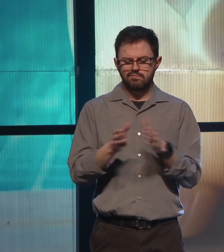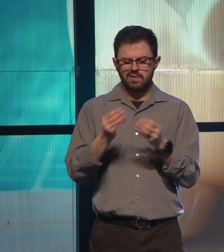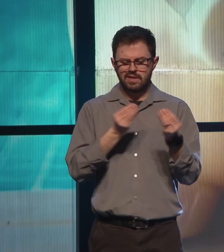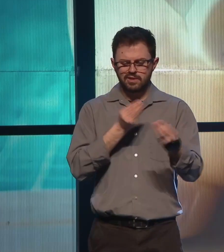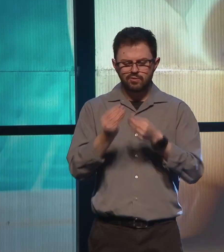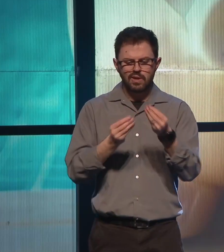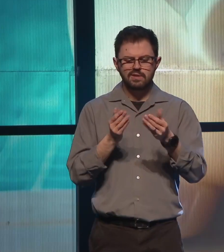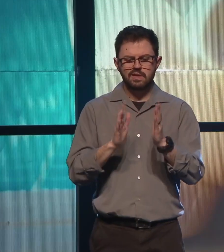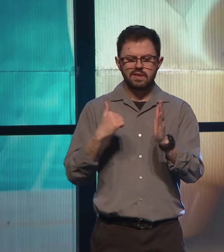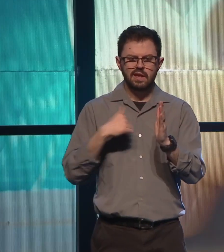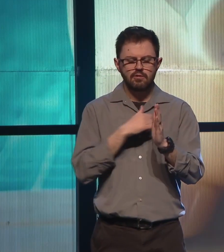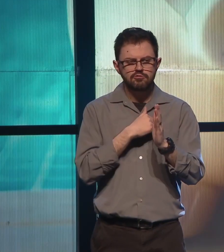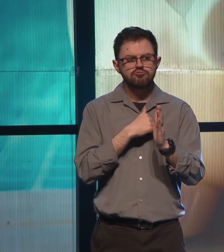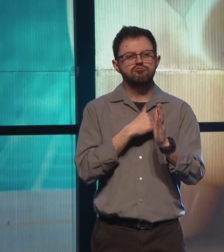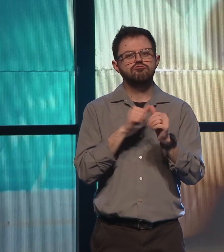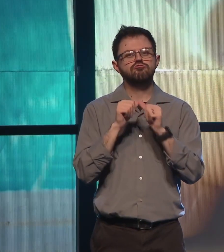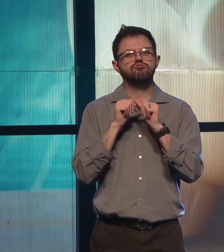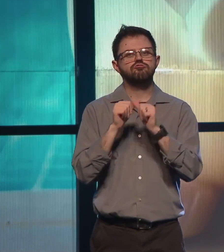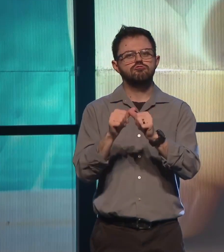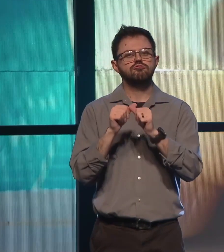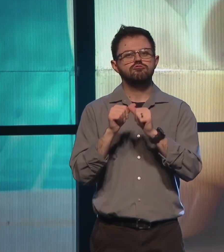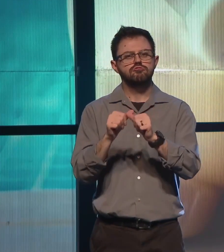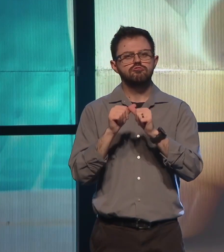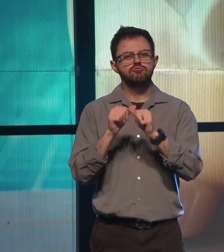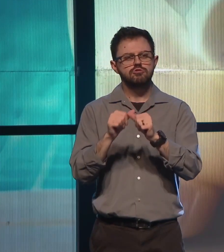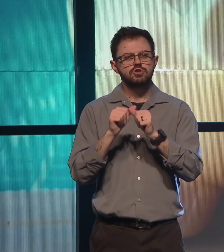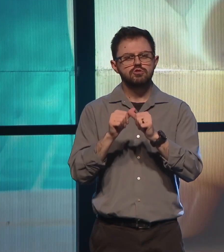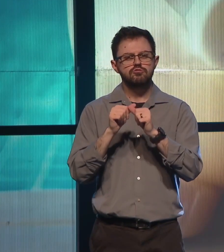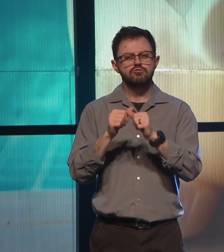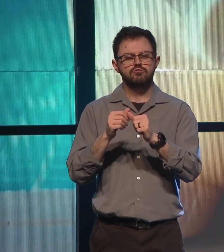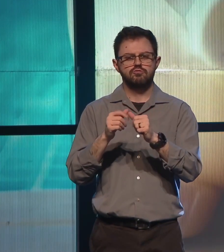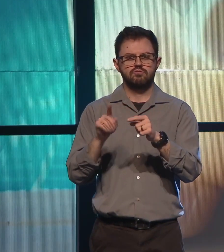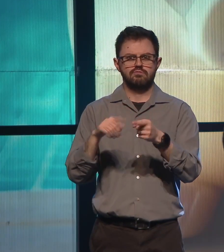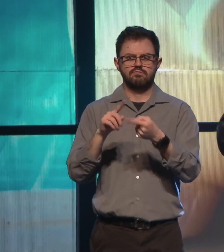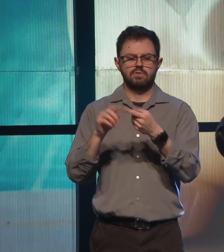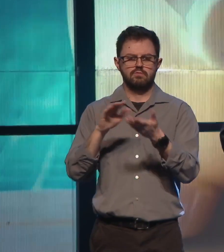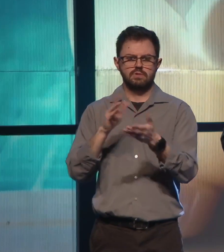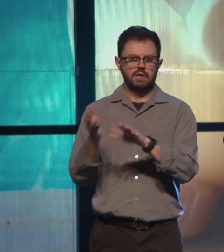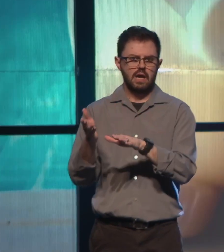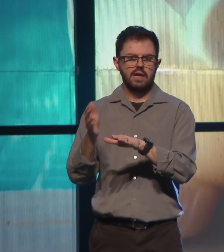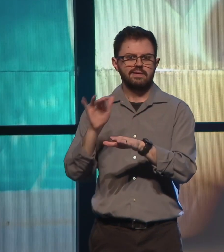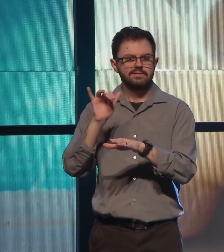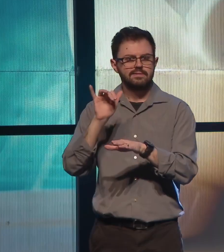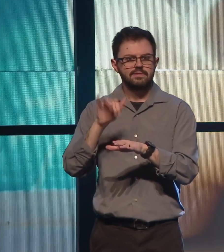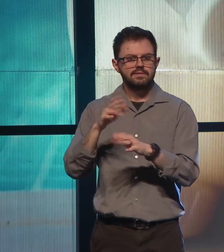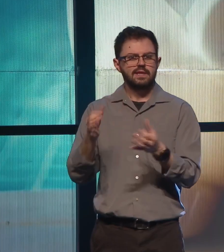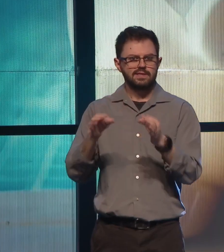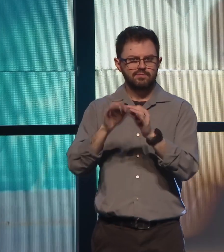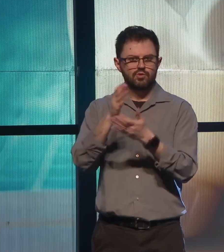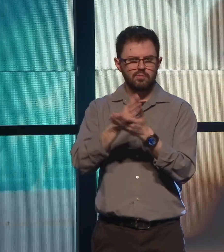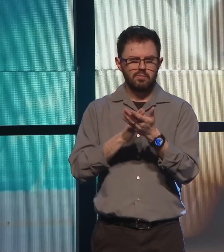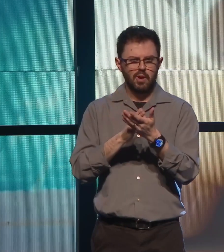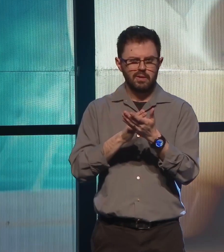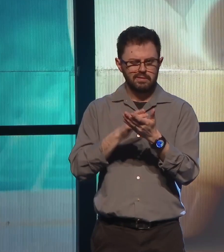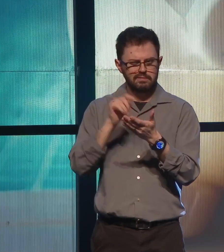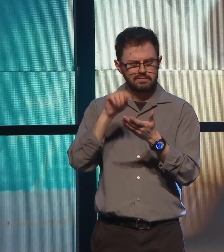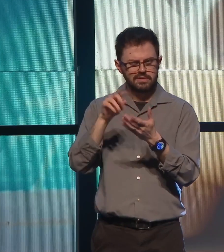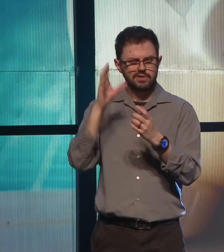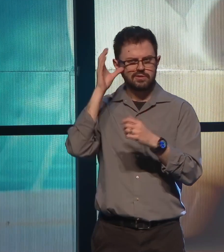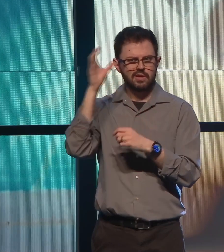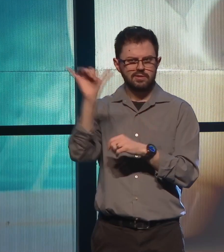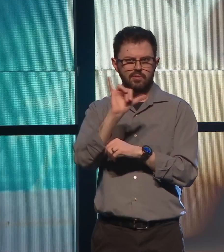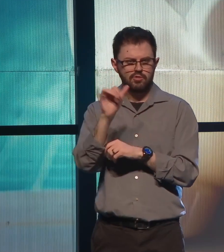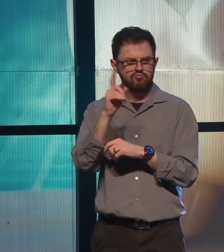generous spirit to continue beyond us. And I think that's an important part of this too, that we should all be thinking about is